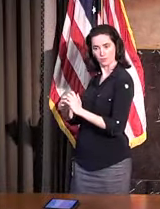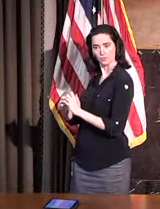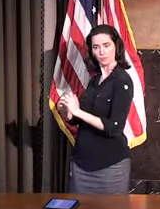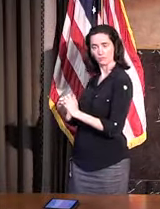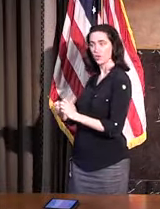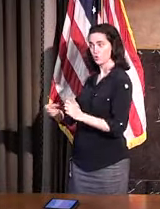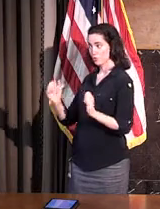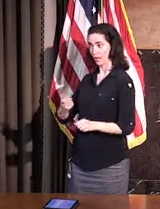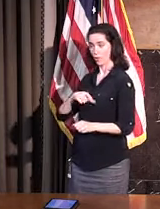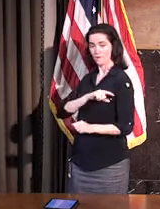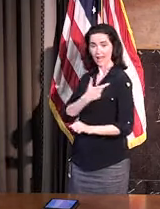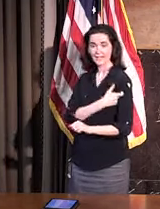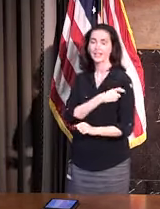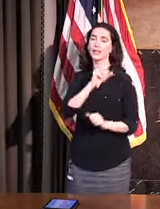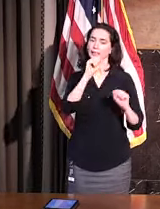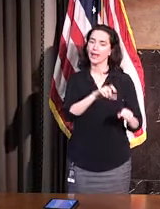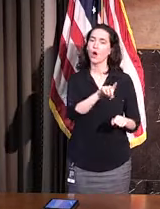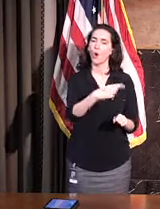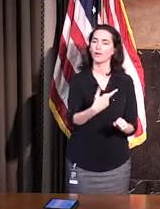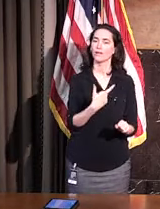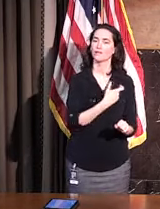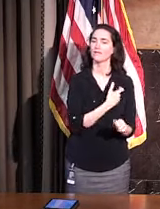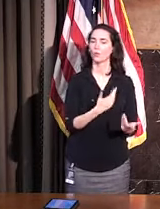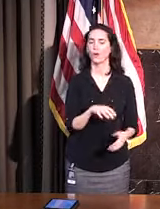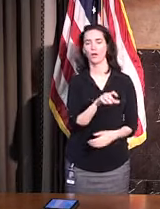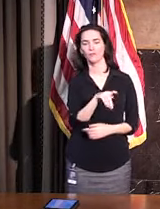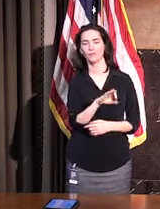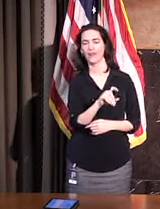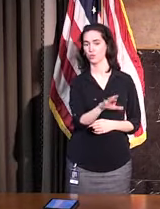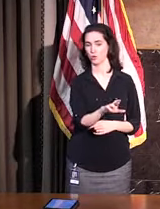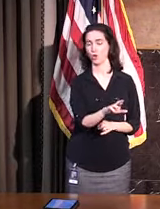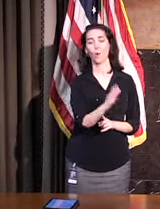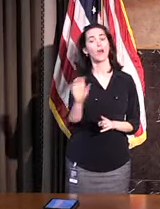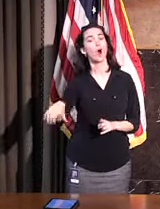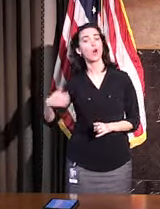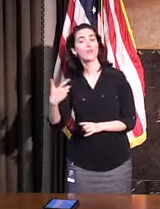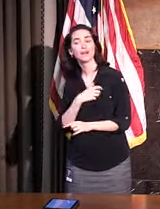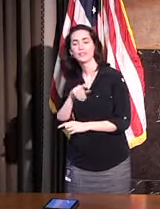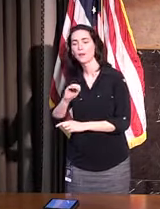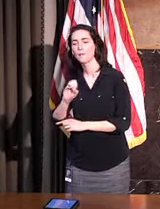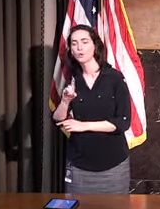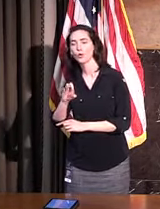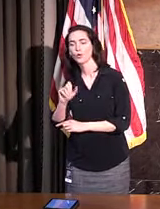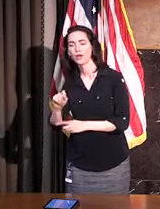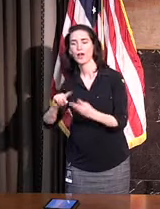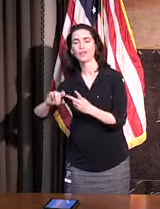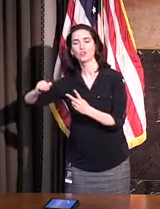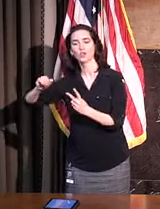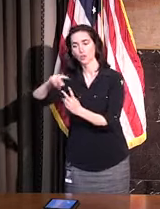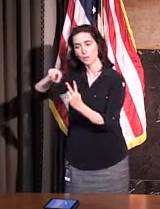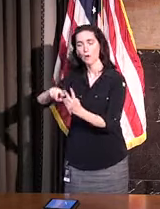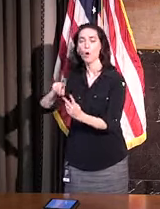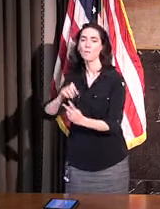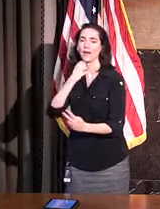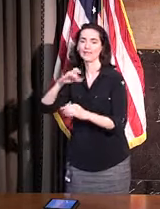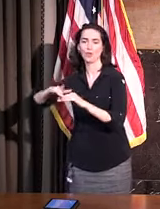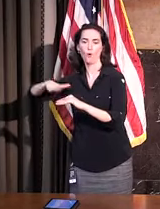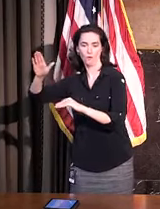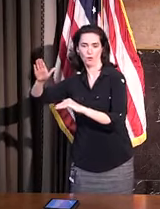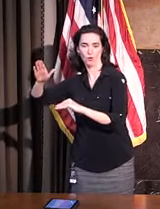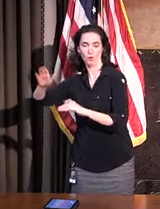to be able to take. The Moderna and the Johnson & Johnson are approved at 18 and older. For a list of these